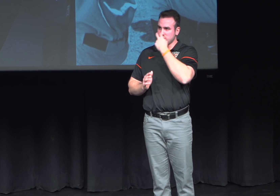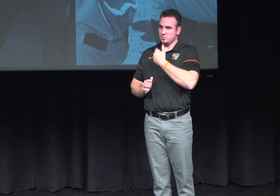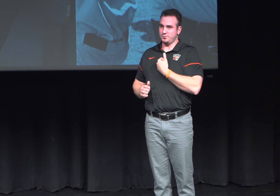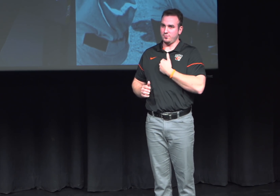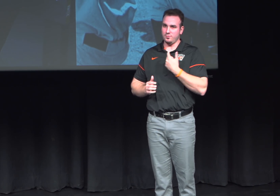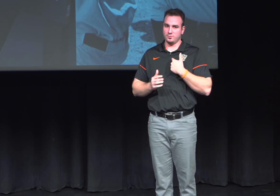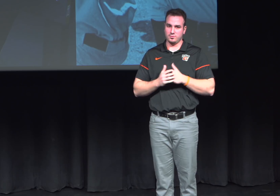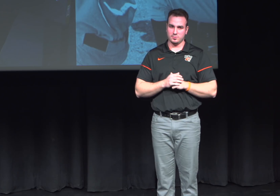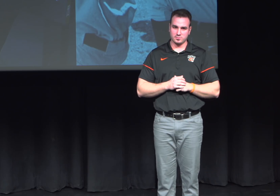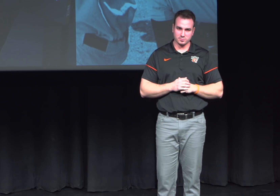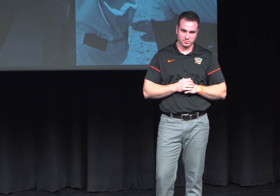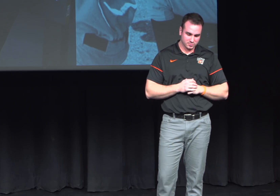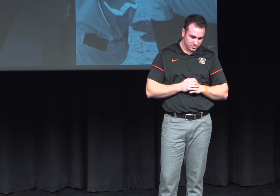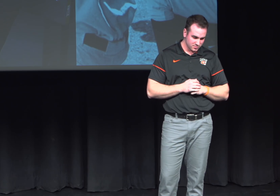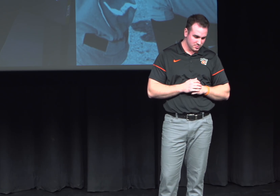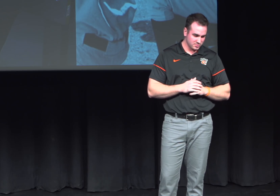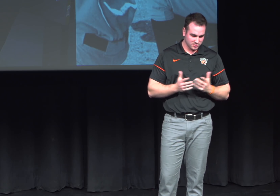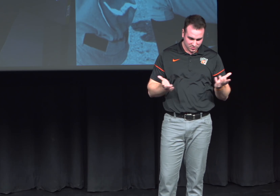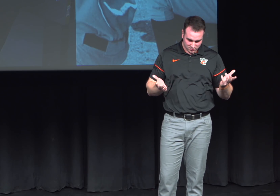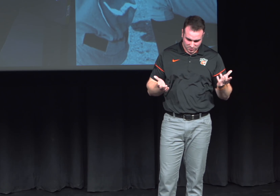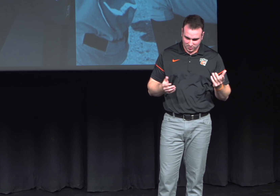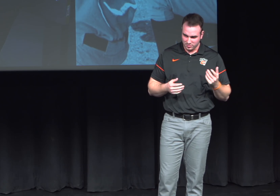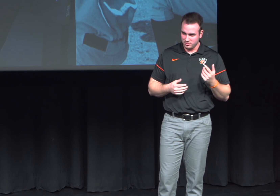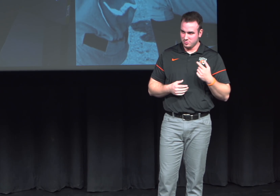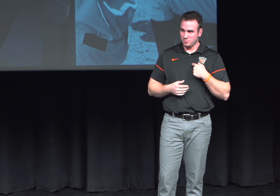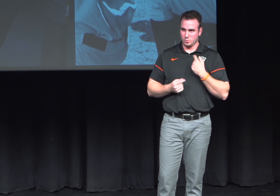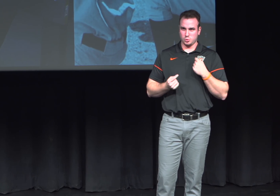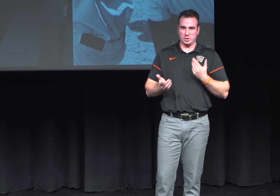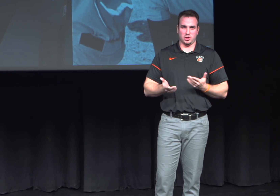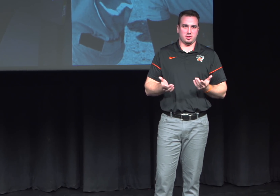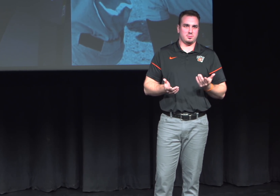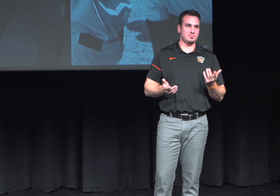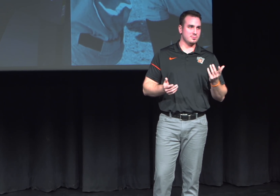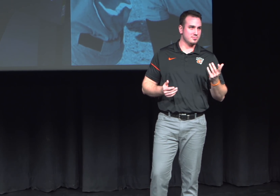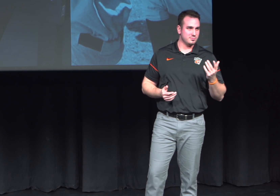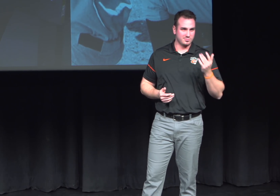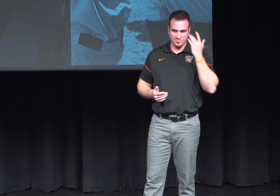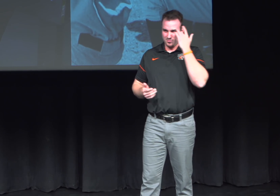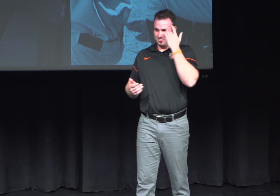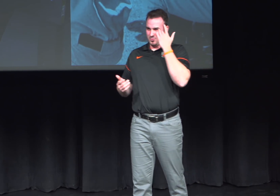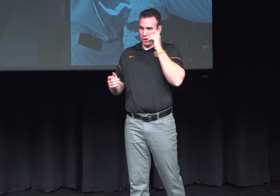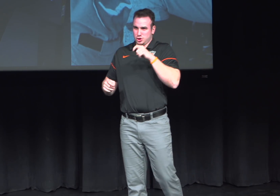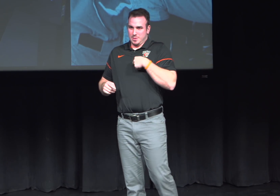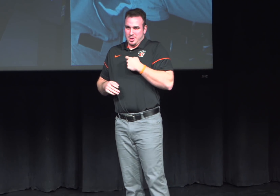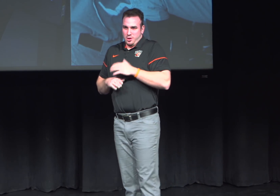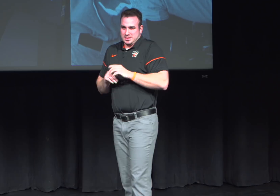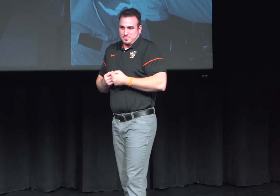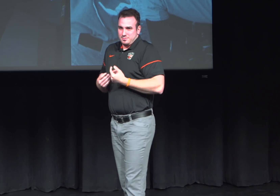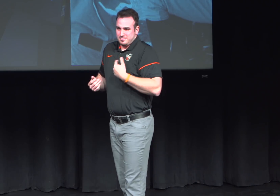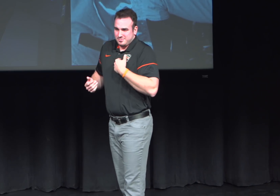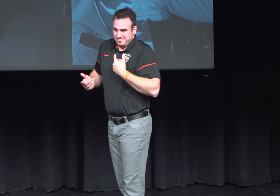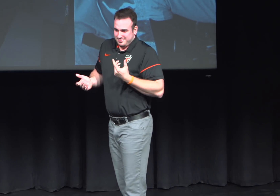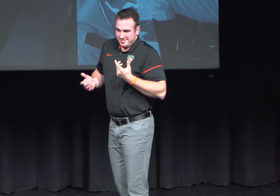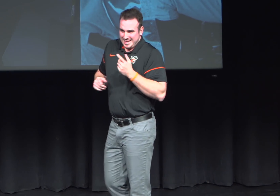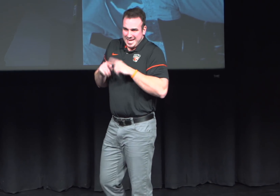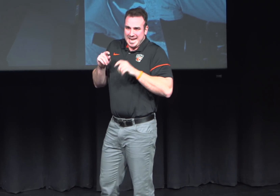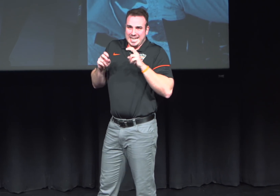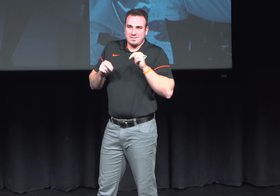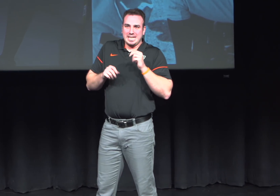myself. I said, what am I doing here? Why do I deserve to be on this team? I couldn't carry my